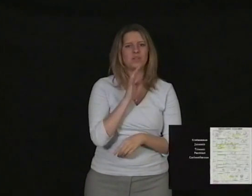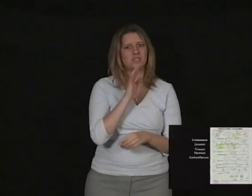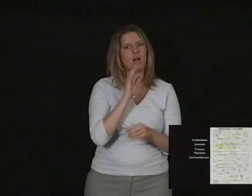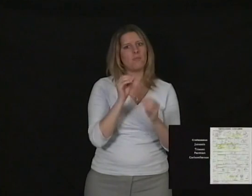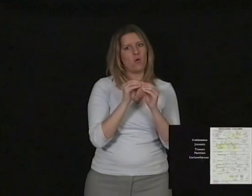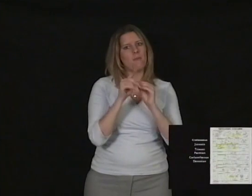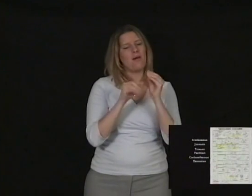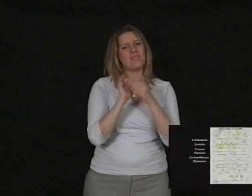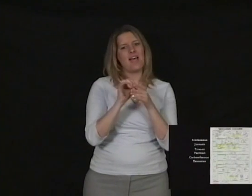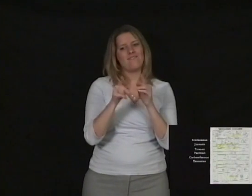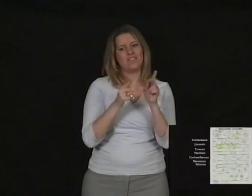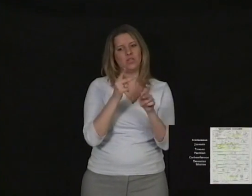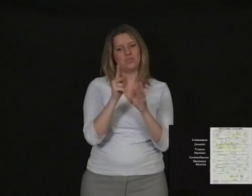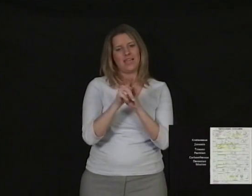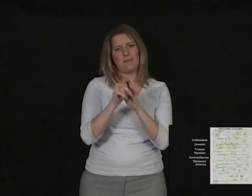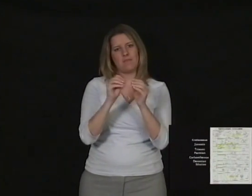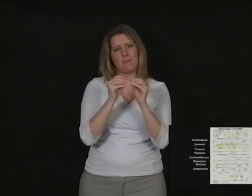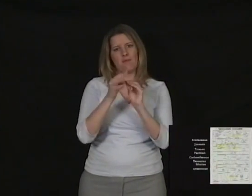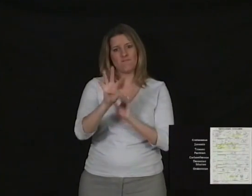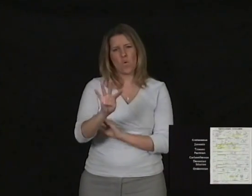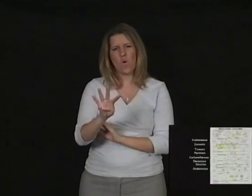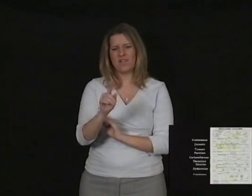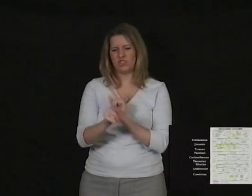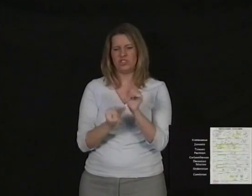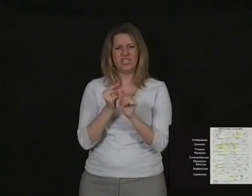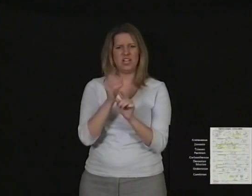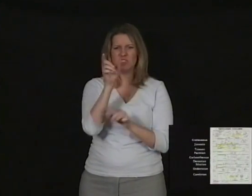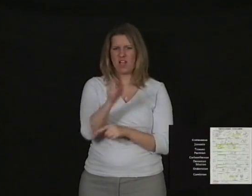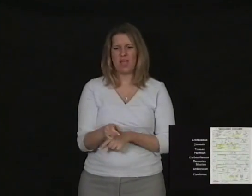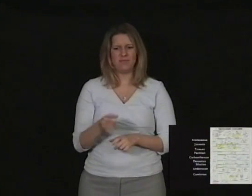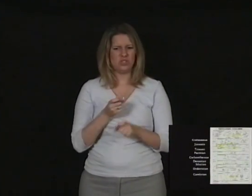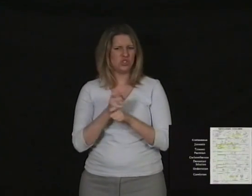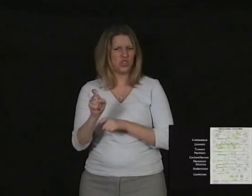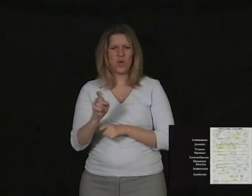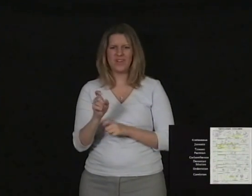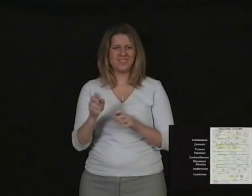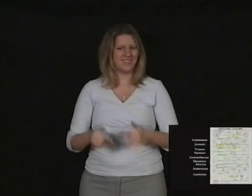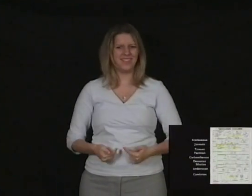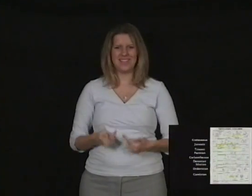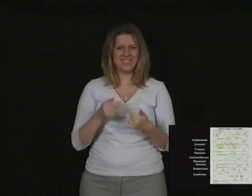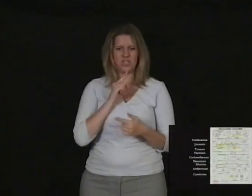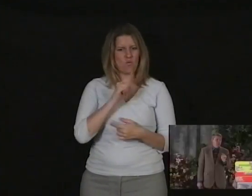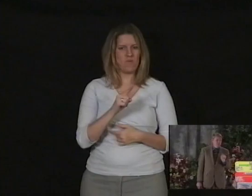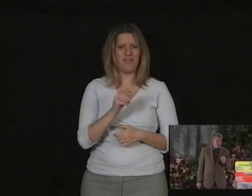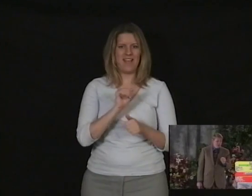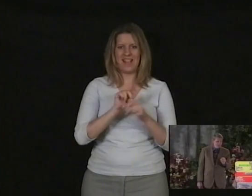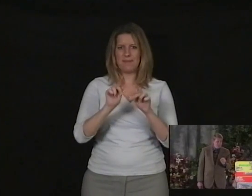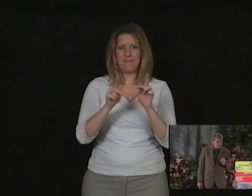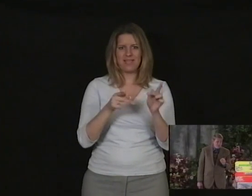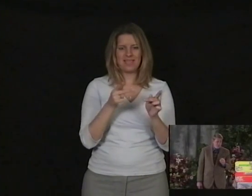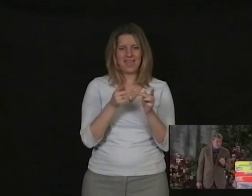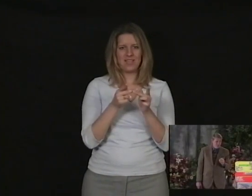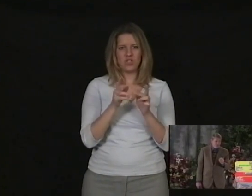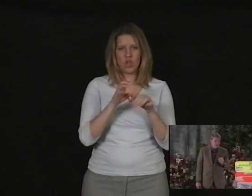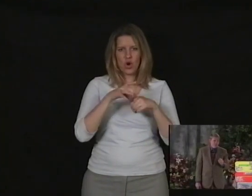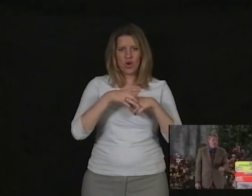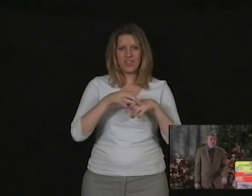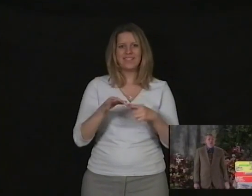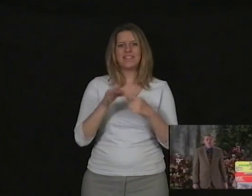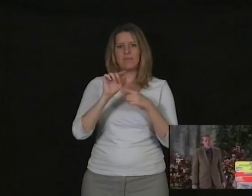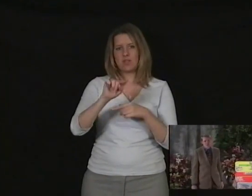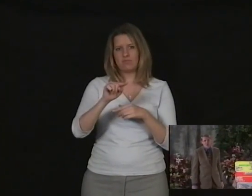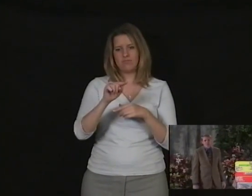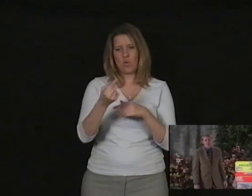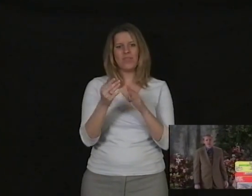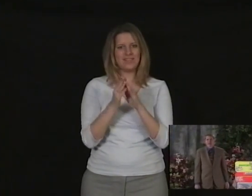much more on that on video 4. The geologic column is a joke. It doesn't exist any place on planet Earth except in the textbooks. Get